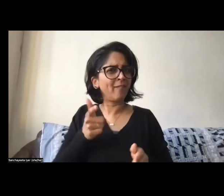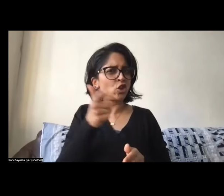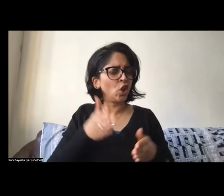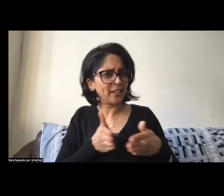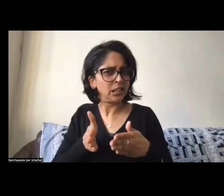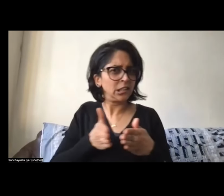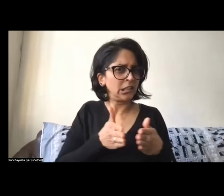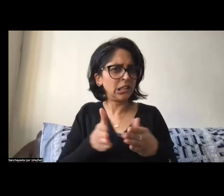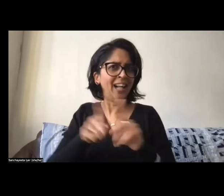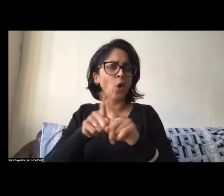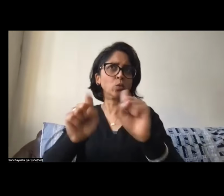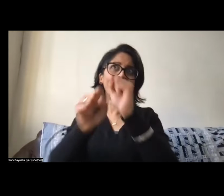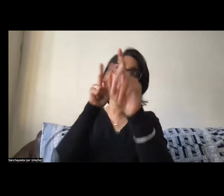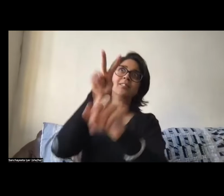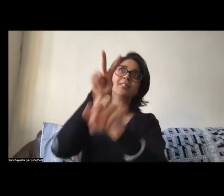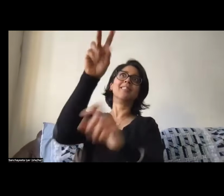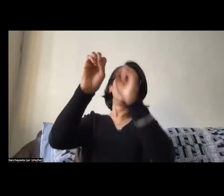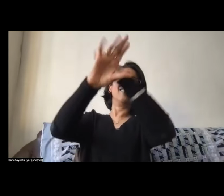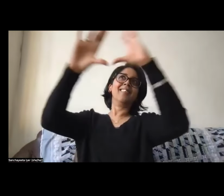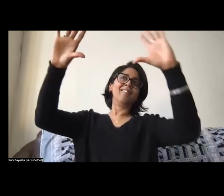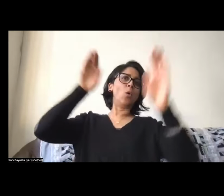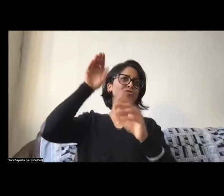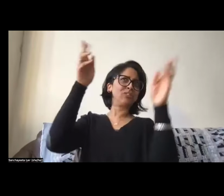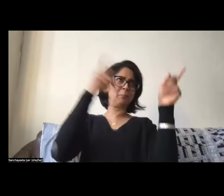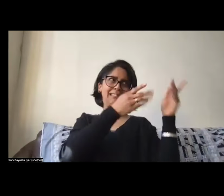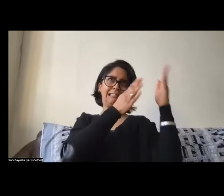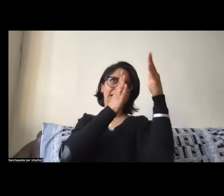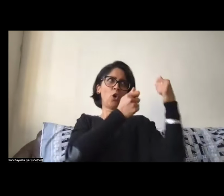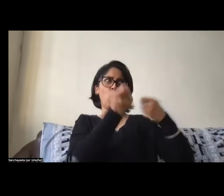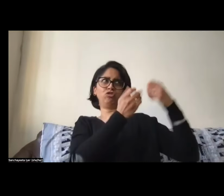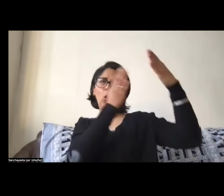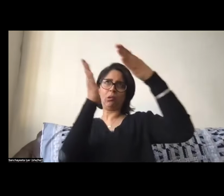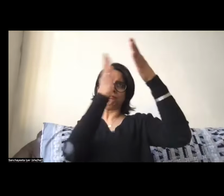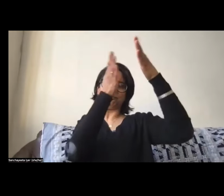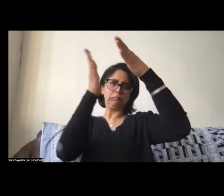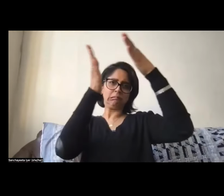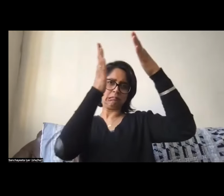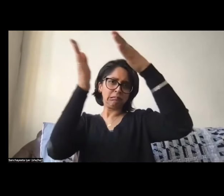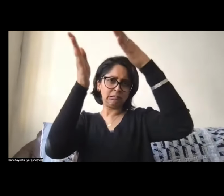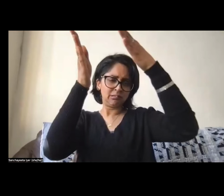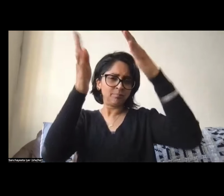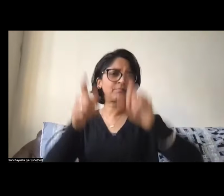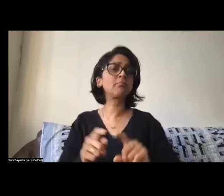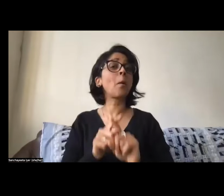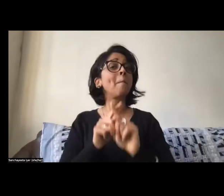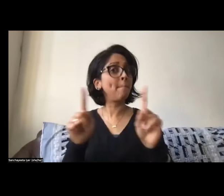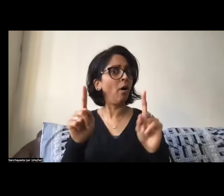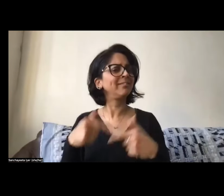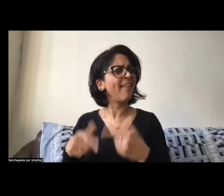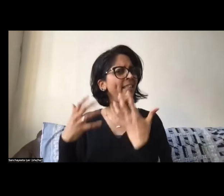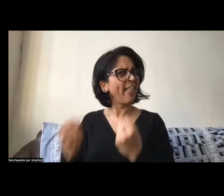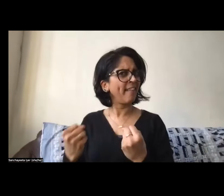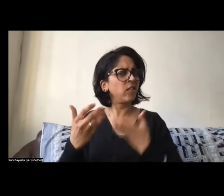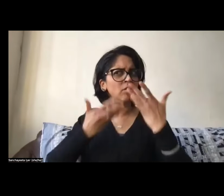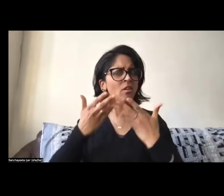show how their life journey is impacted by external things, by the systems, by the way